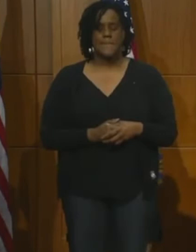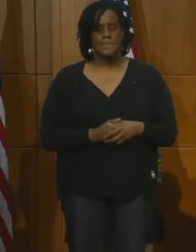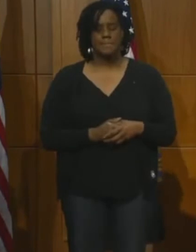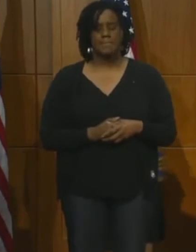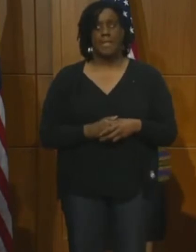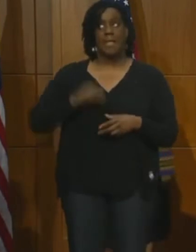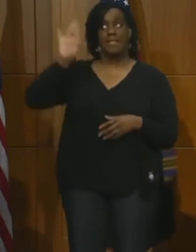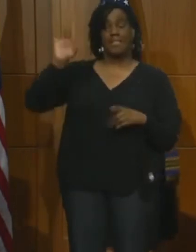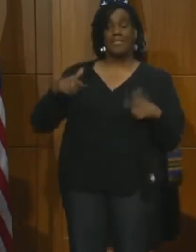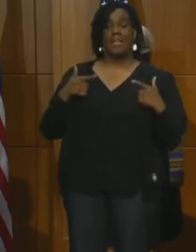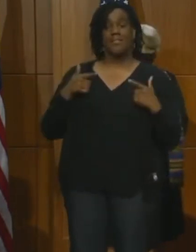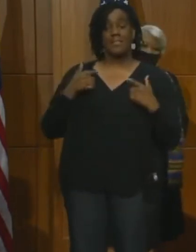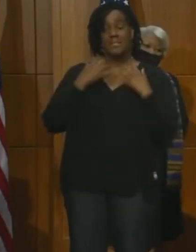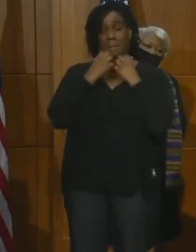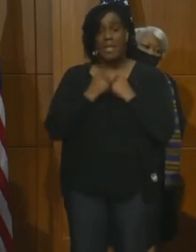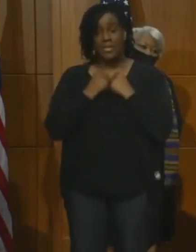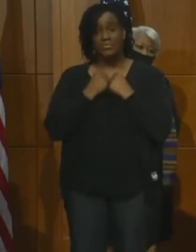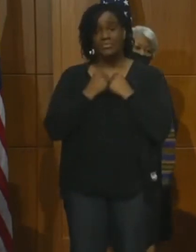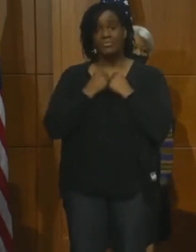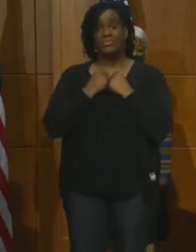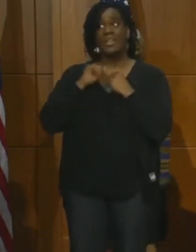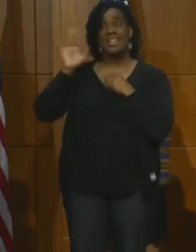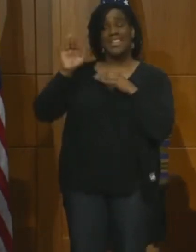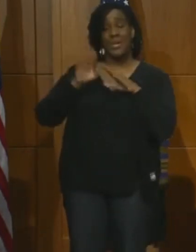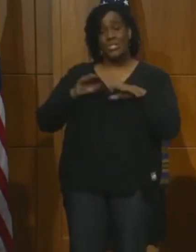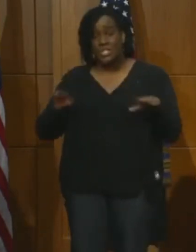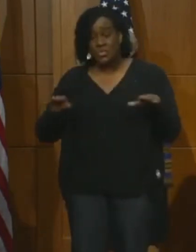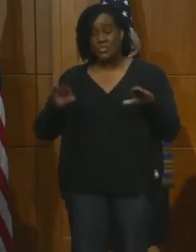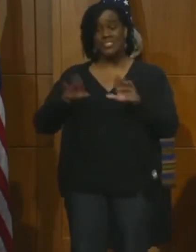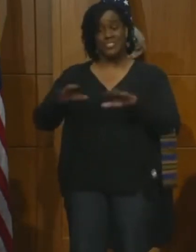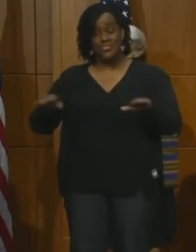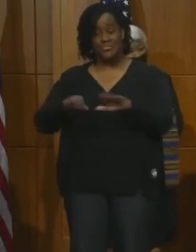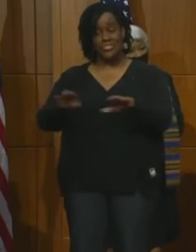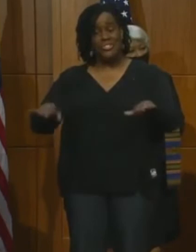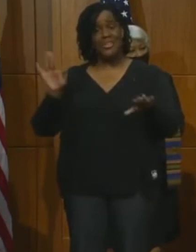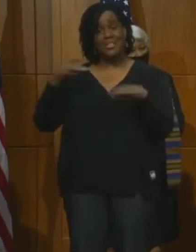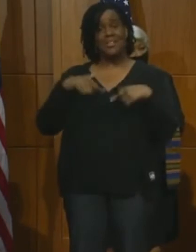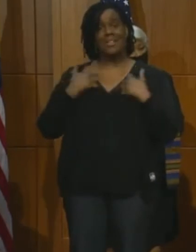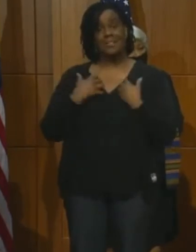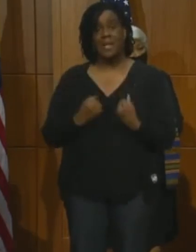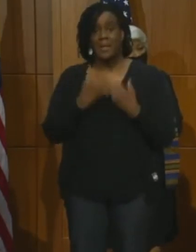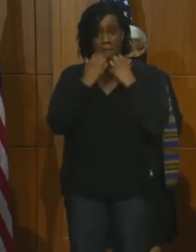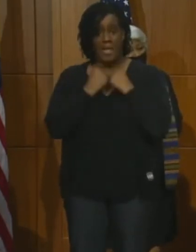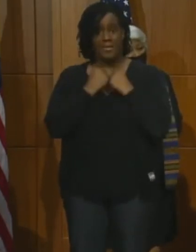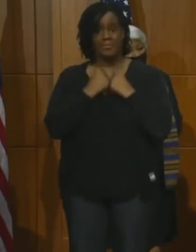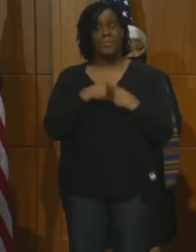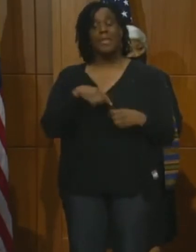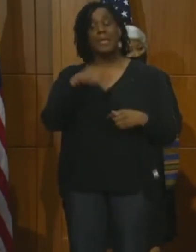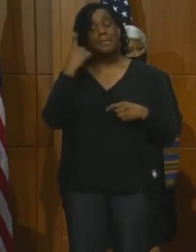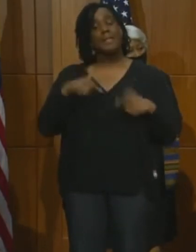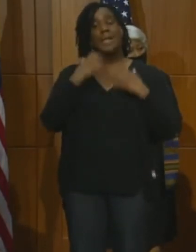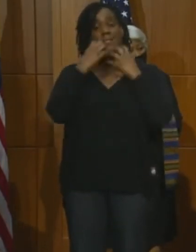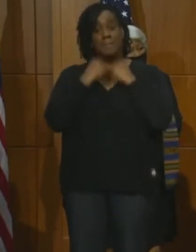Their lives matter. Their descendants' lives matter. Black lives matter in the eyes